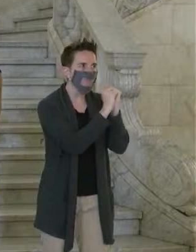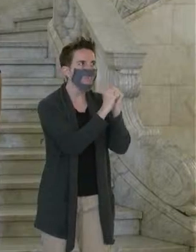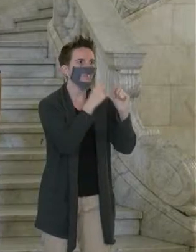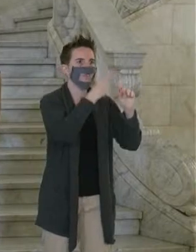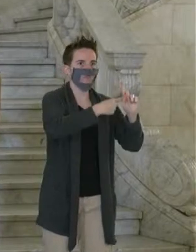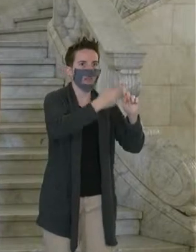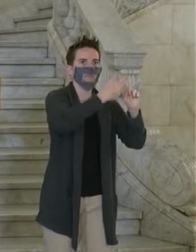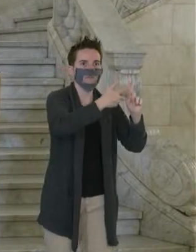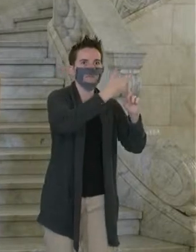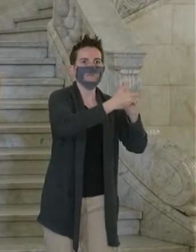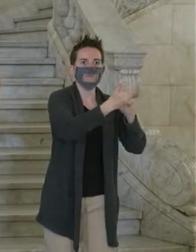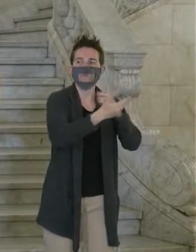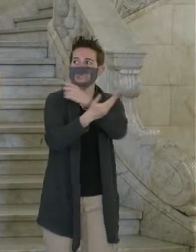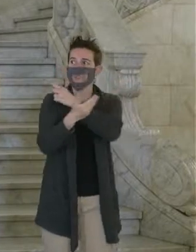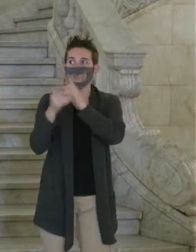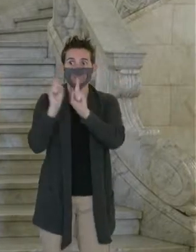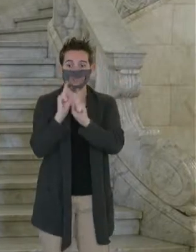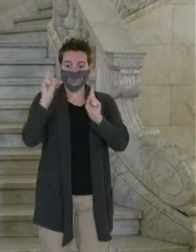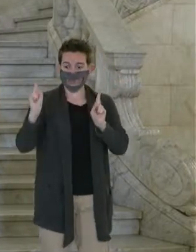months.